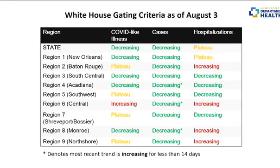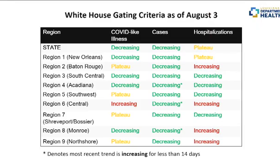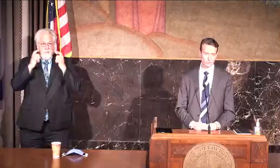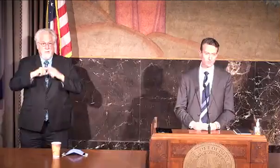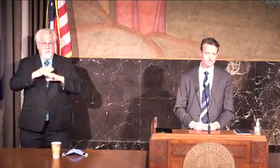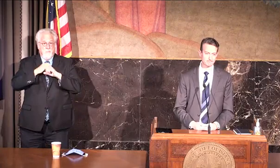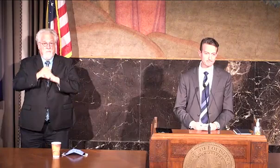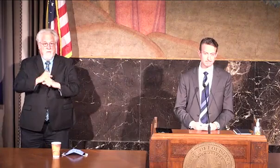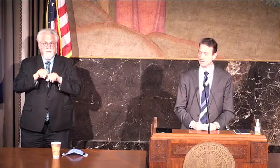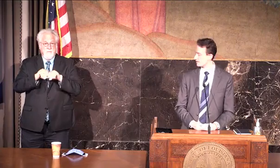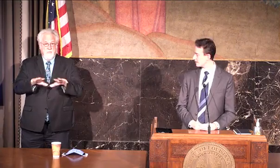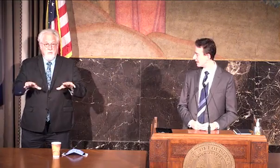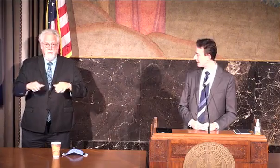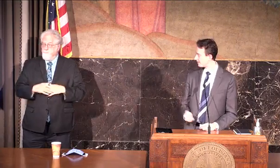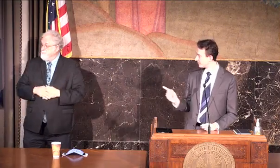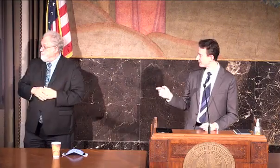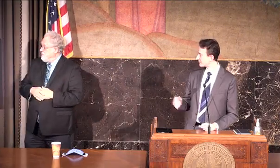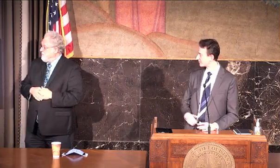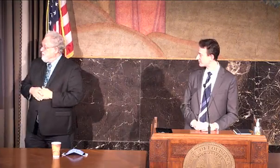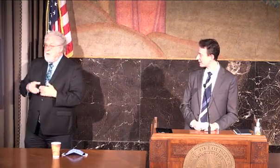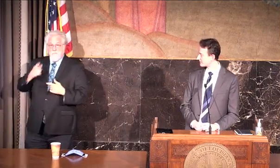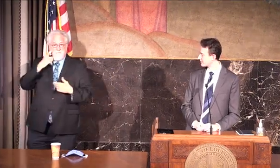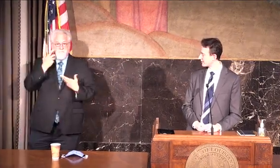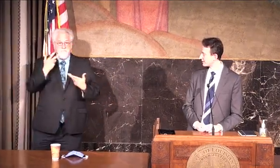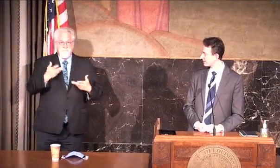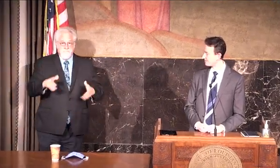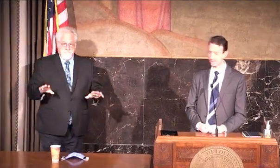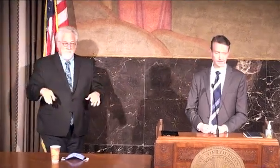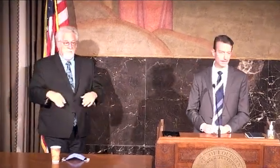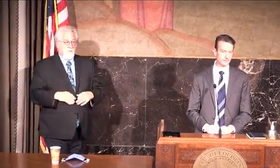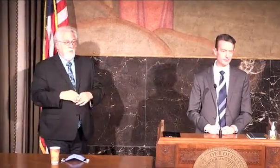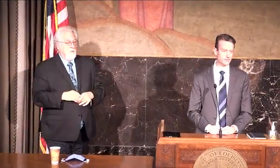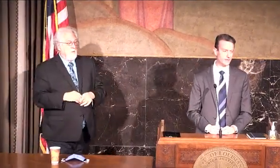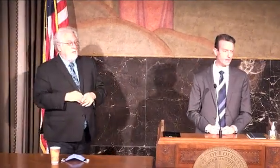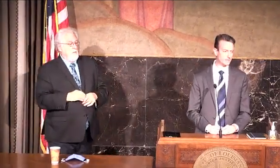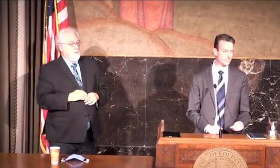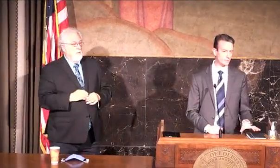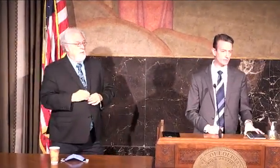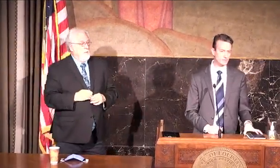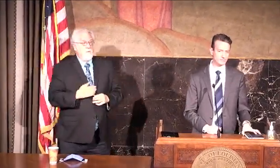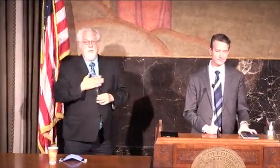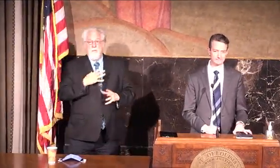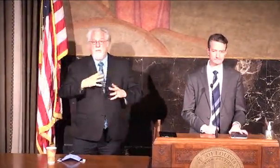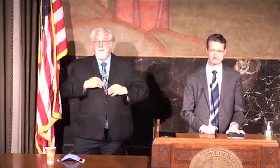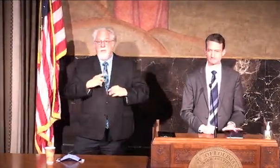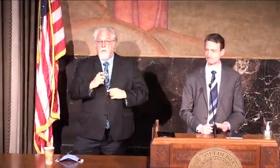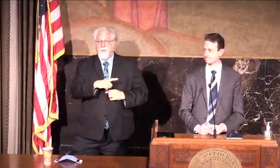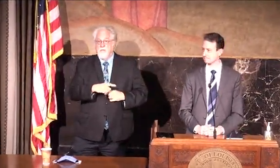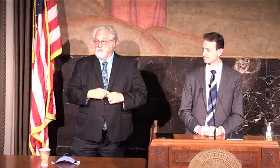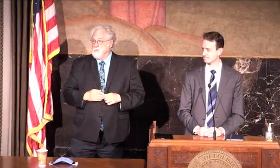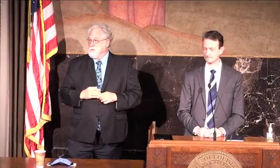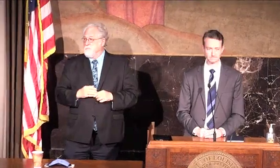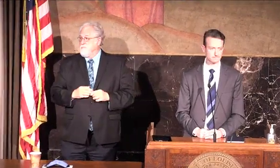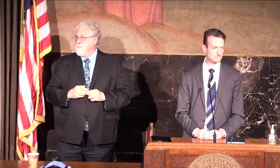prevent the spread of COVID. And I believe that's all the slides that I had for you today. Happy to take questions.